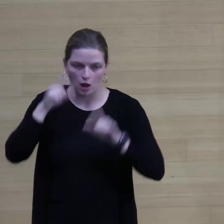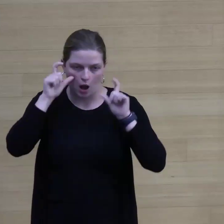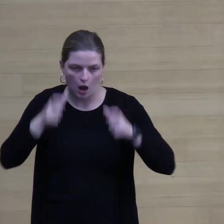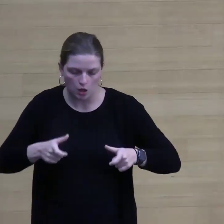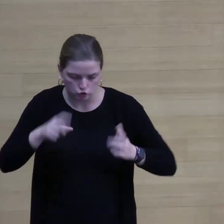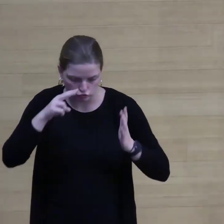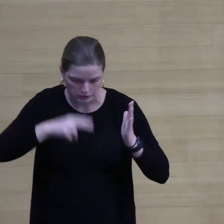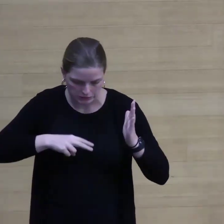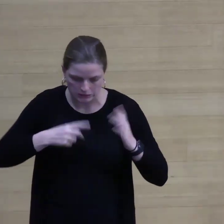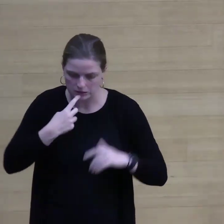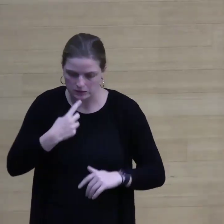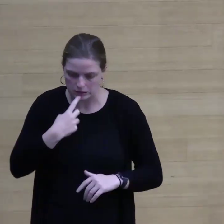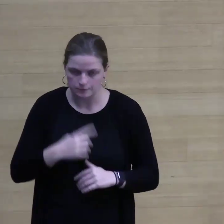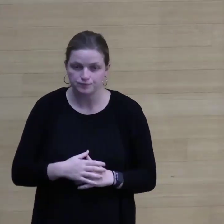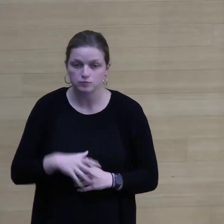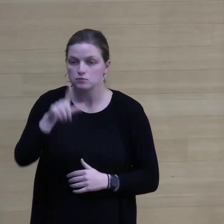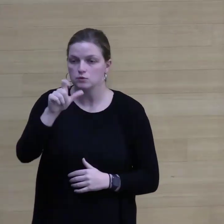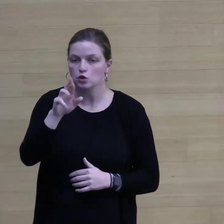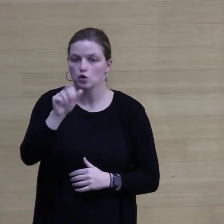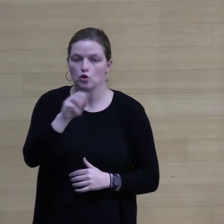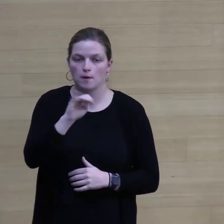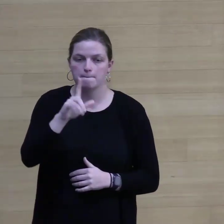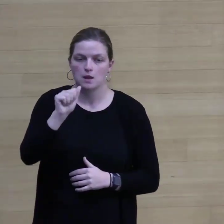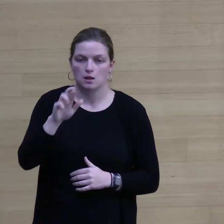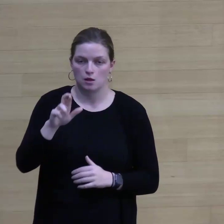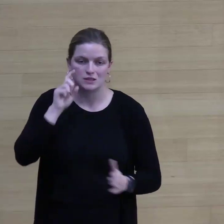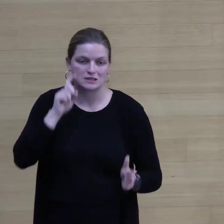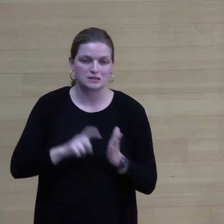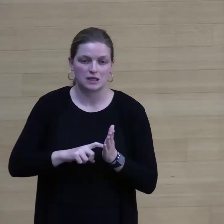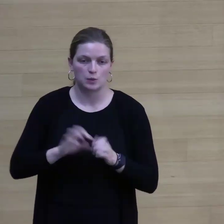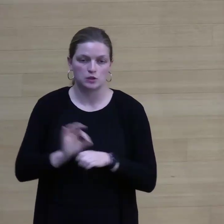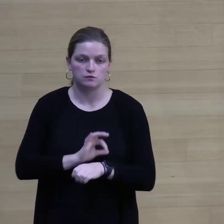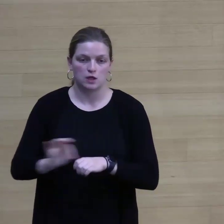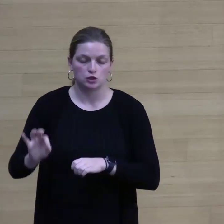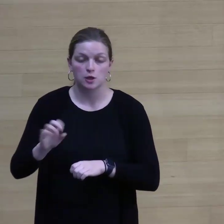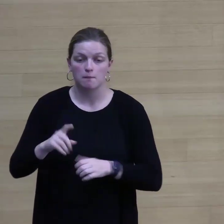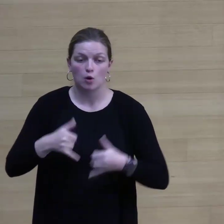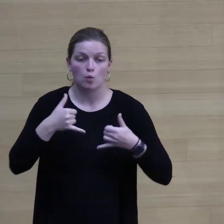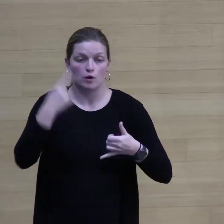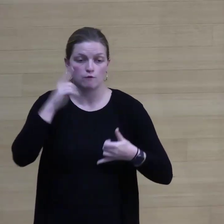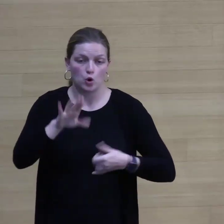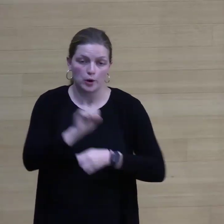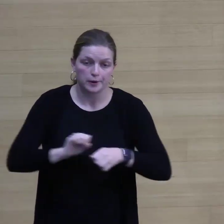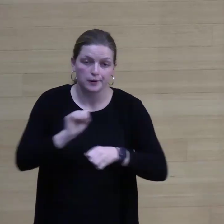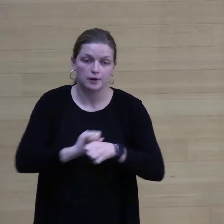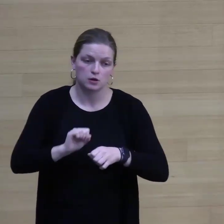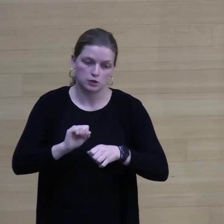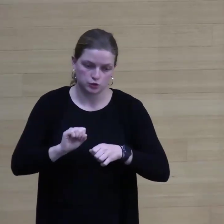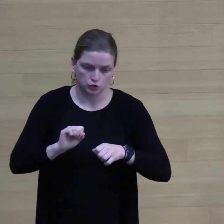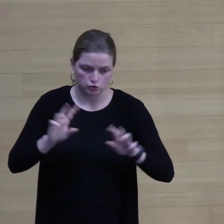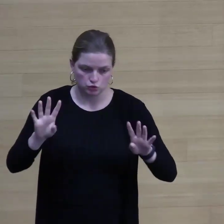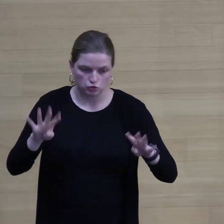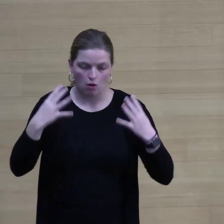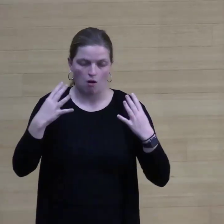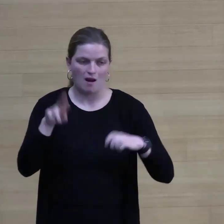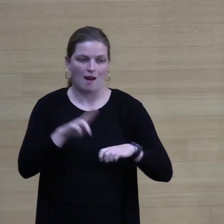It says, Laura Miller, Carrie Buck Distinguished Fellowship, awarded for her efforts to draw national